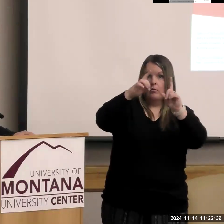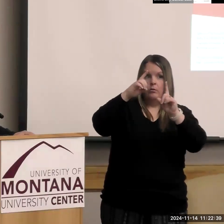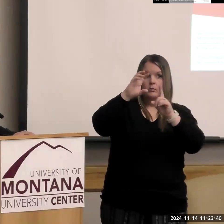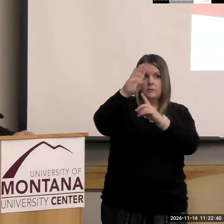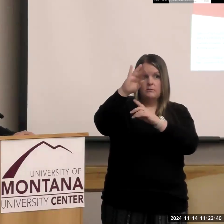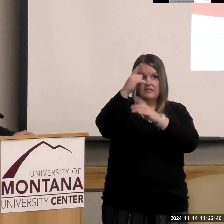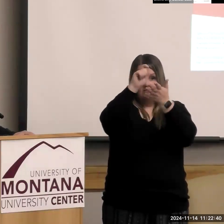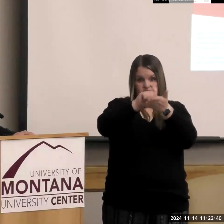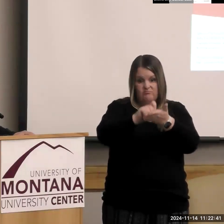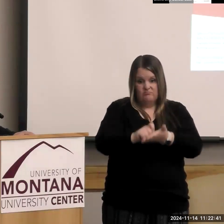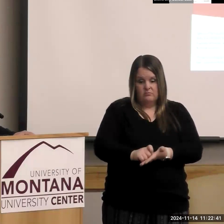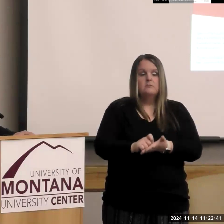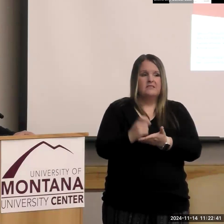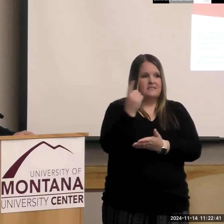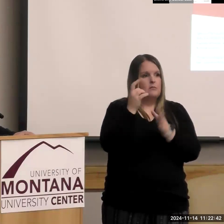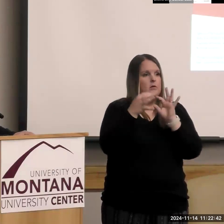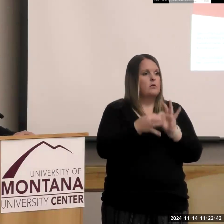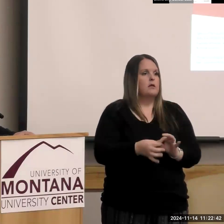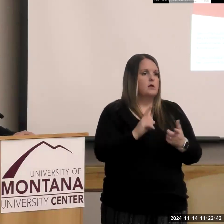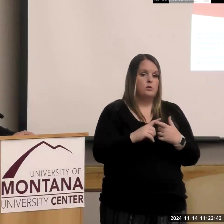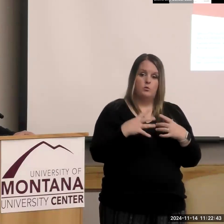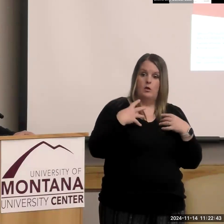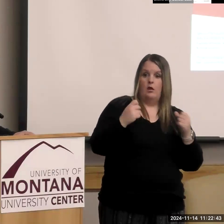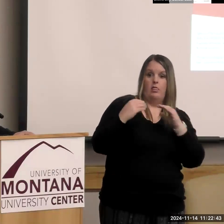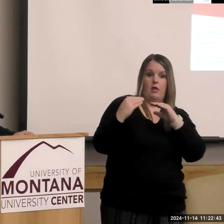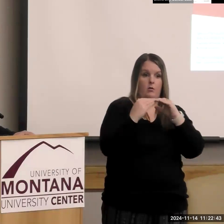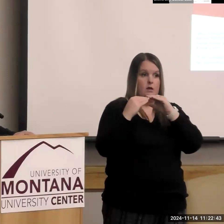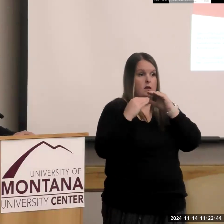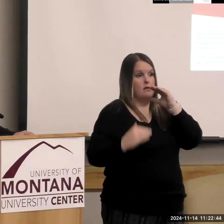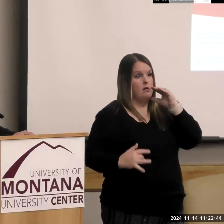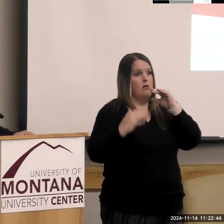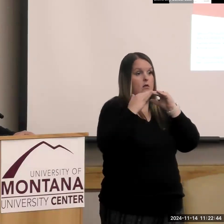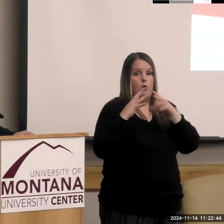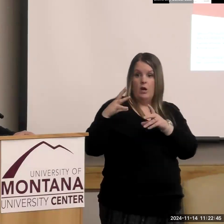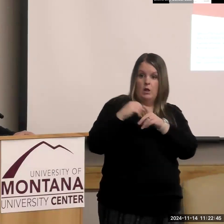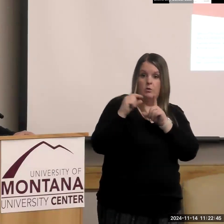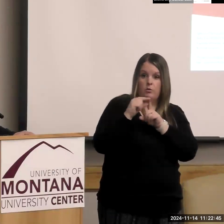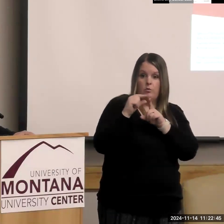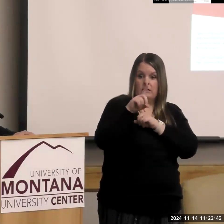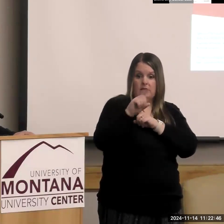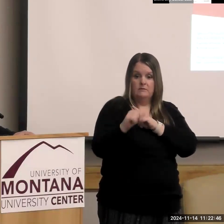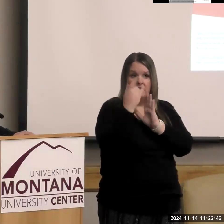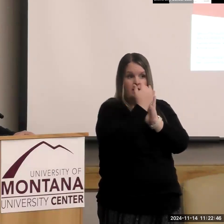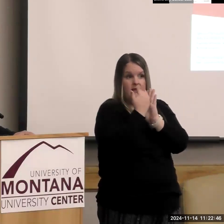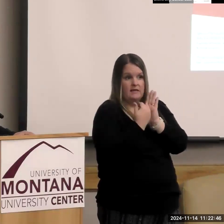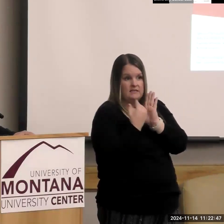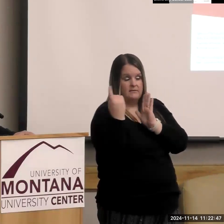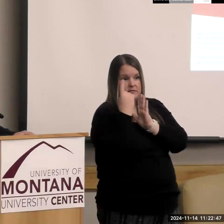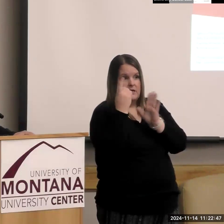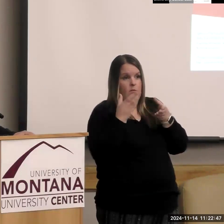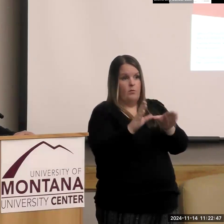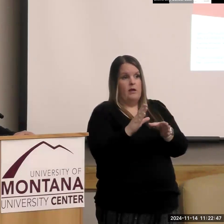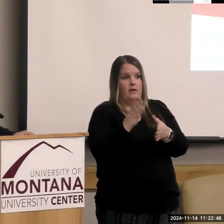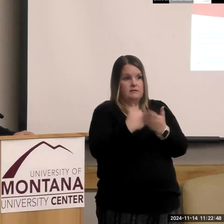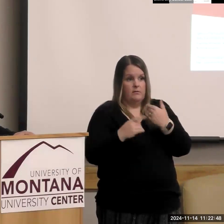written, something about health equity, or if we could include the word disability, if there was a list of vulnerable populations, some way,